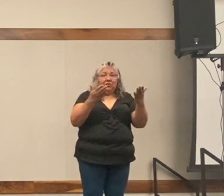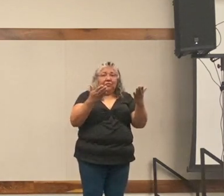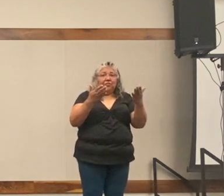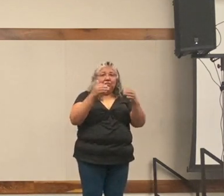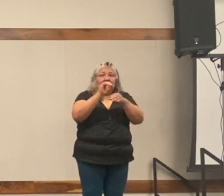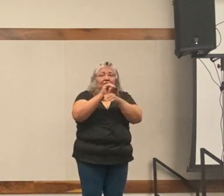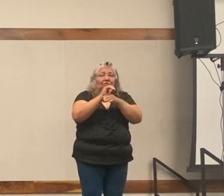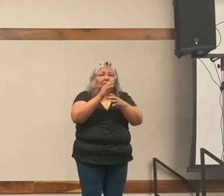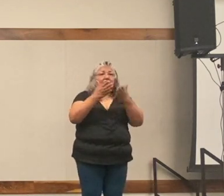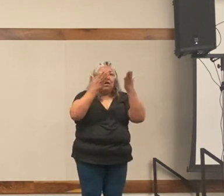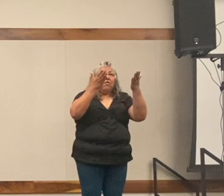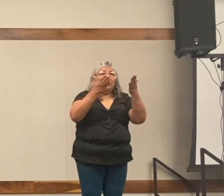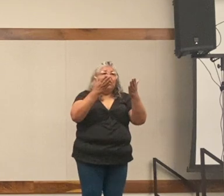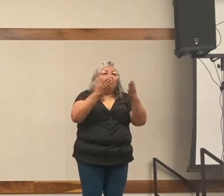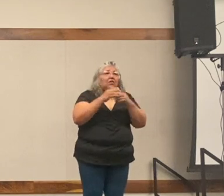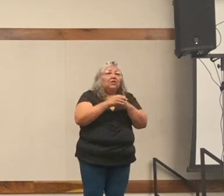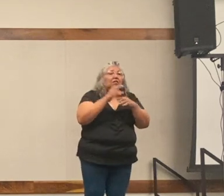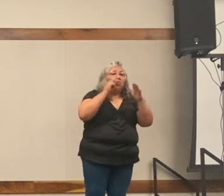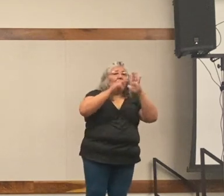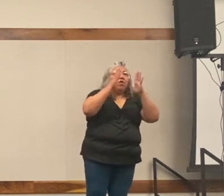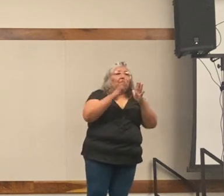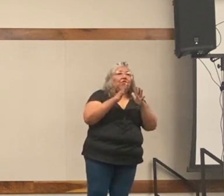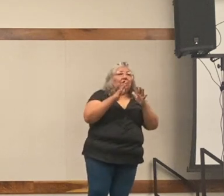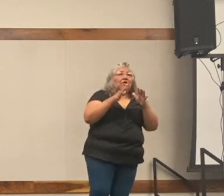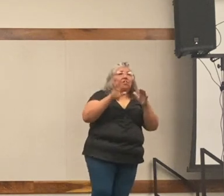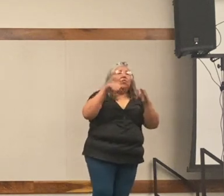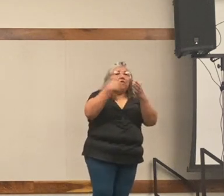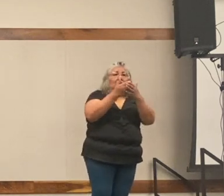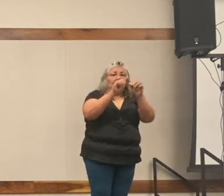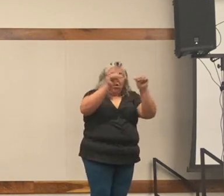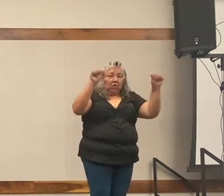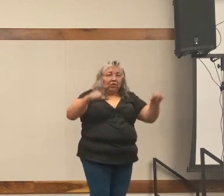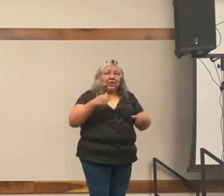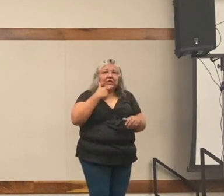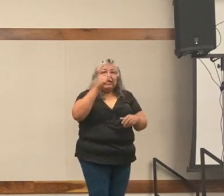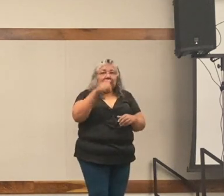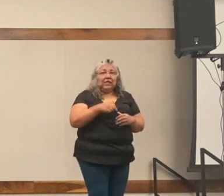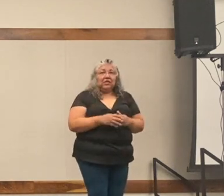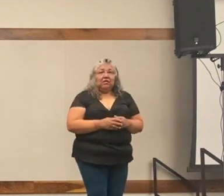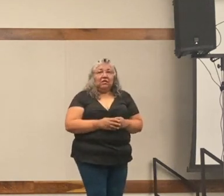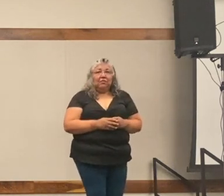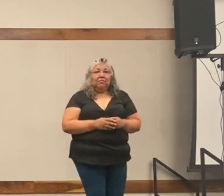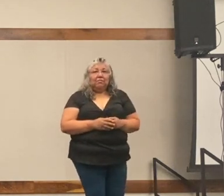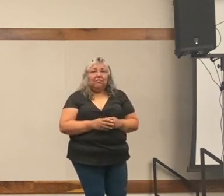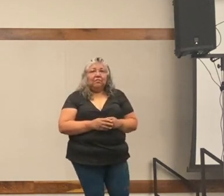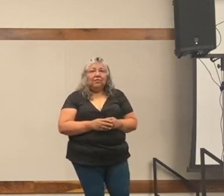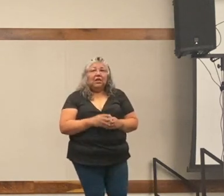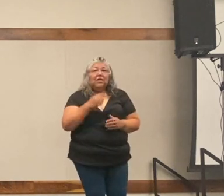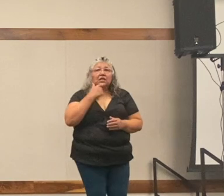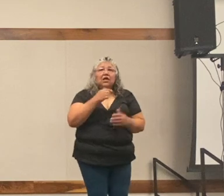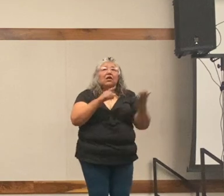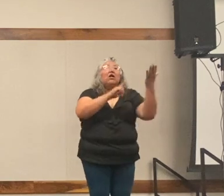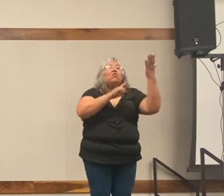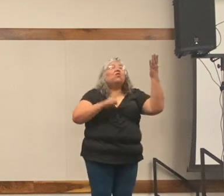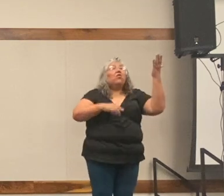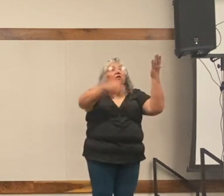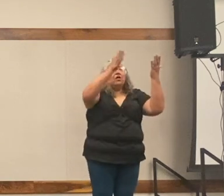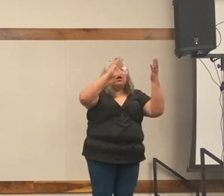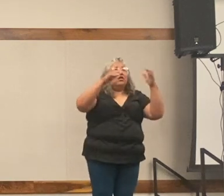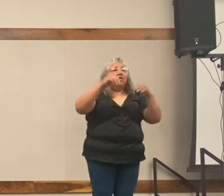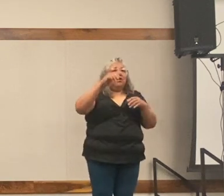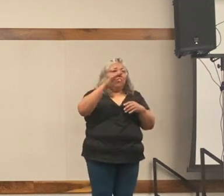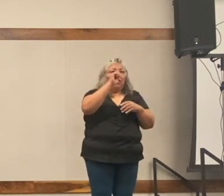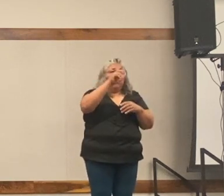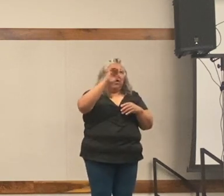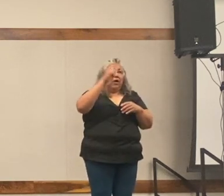evening sacrifice, the prophet Elijah approached the altar and said this. He said, Lord, the God of